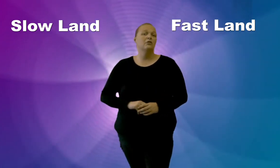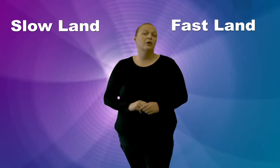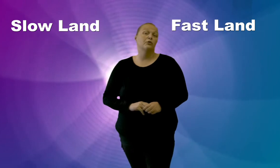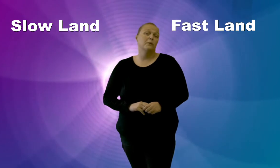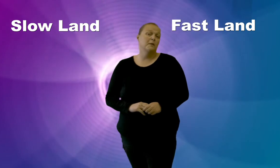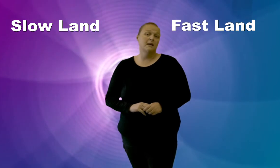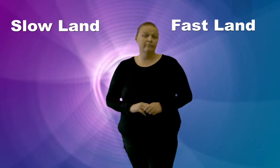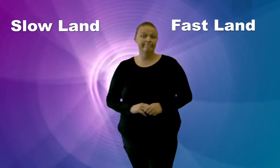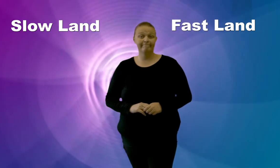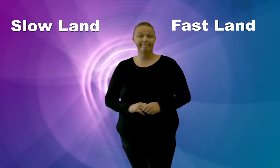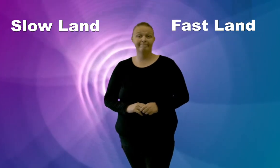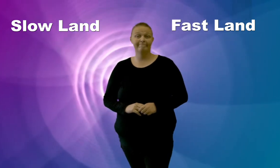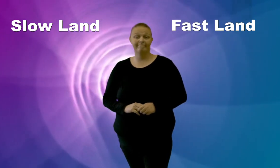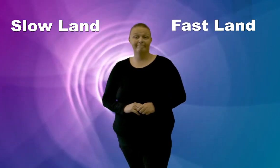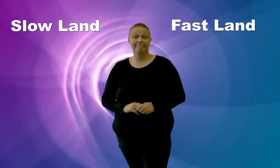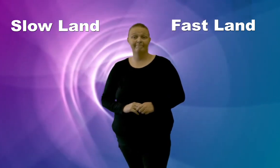go swimming?